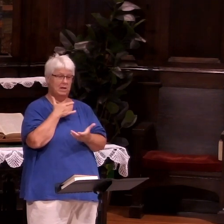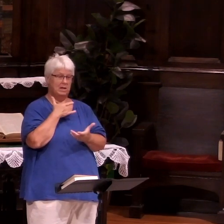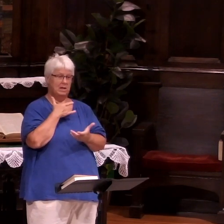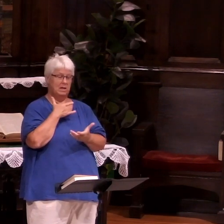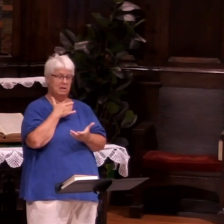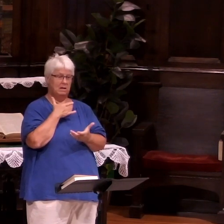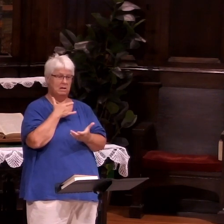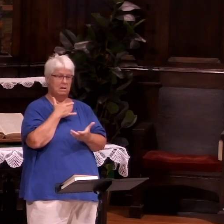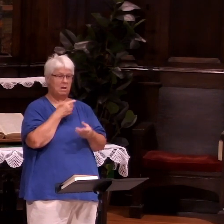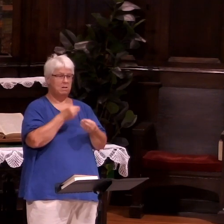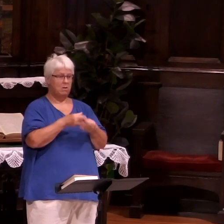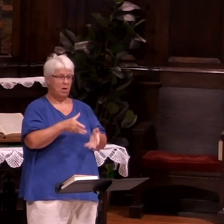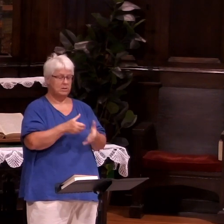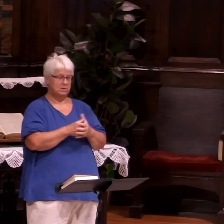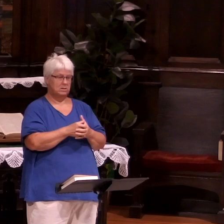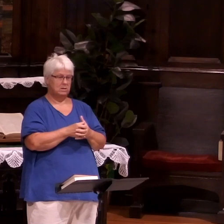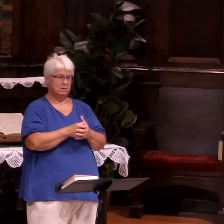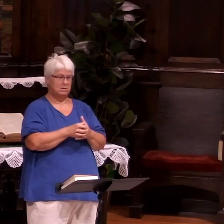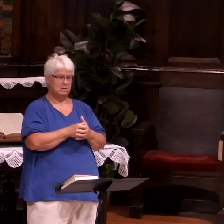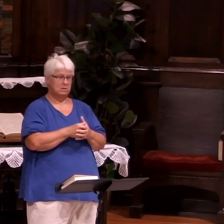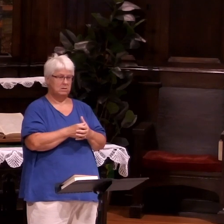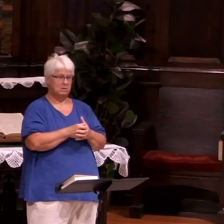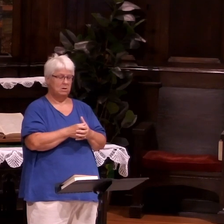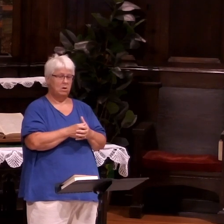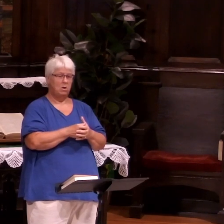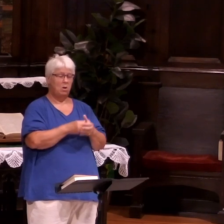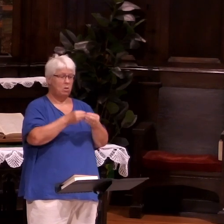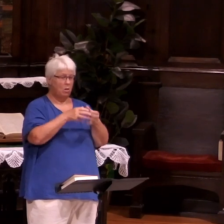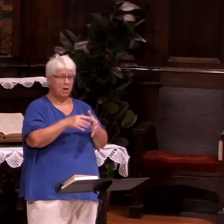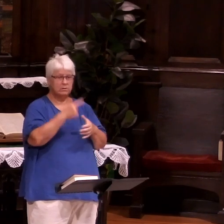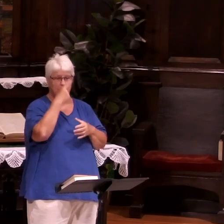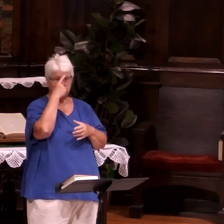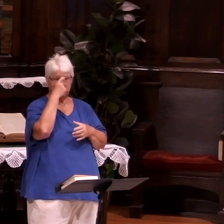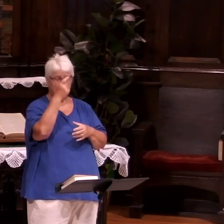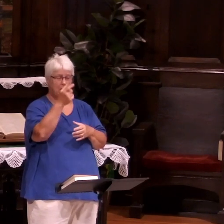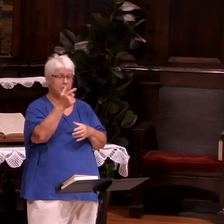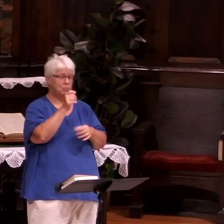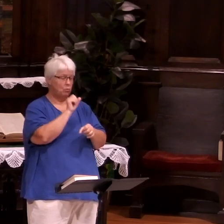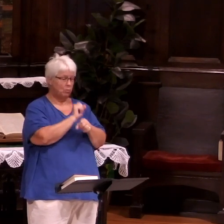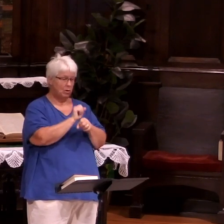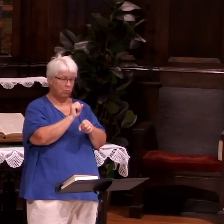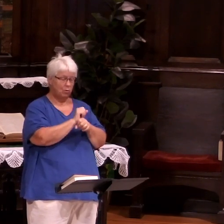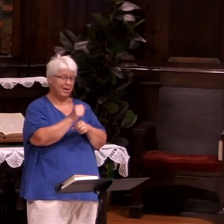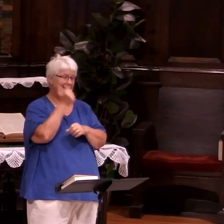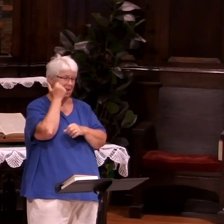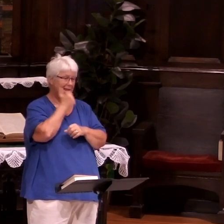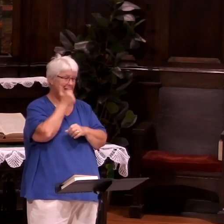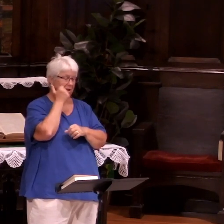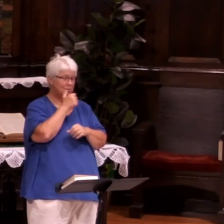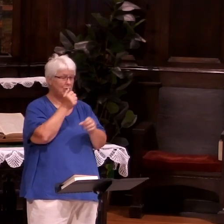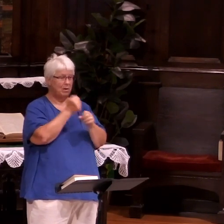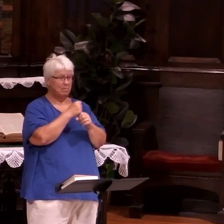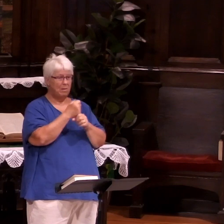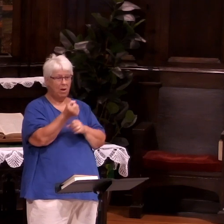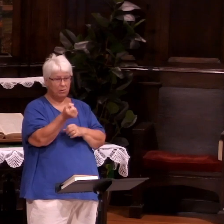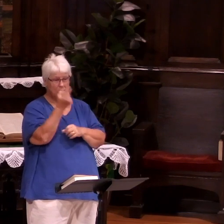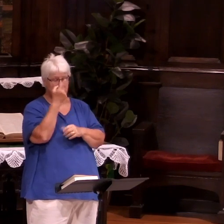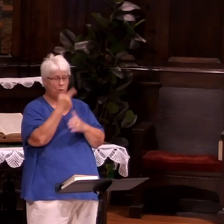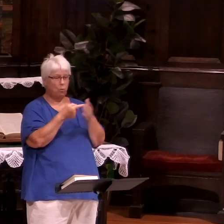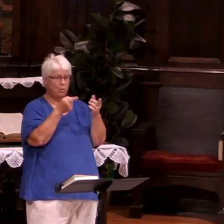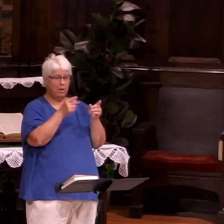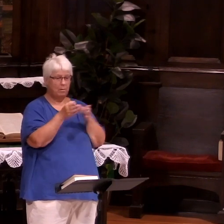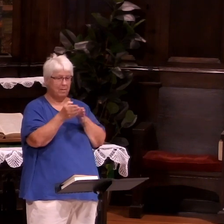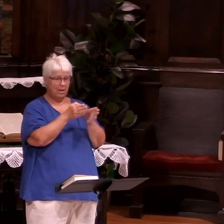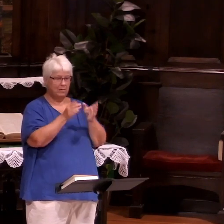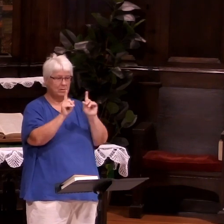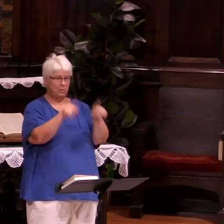off. We mourn the loss of dreams for the future and are working each day to make sense of where the path is